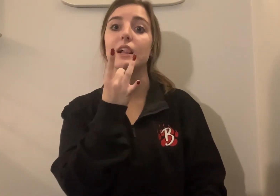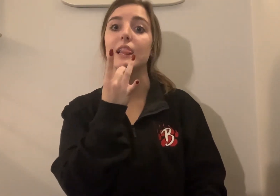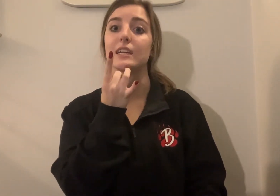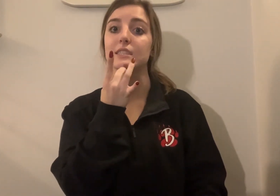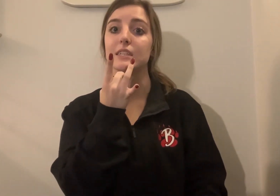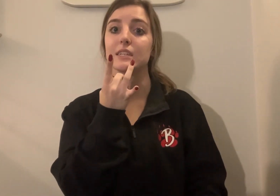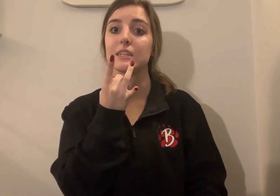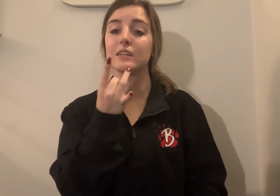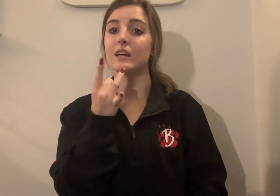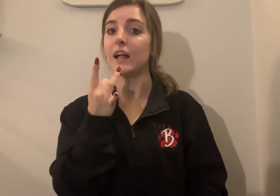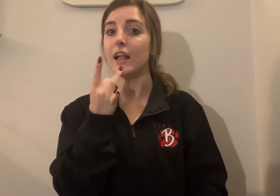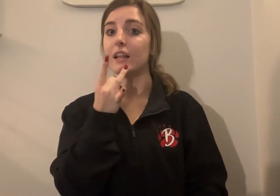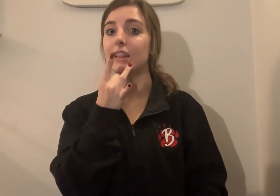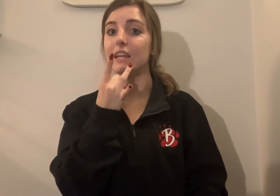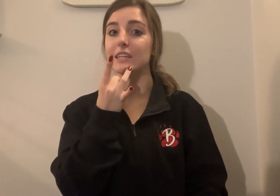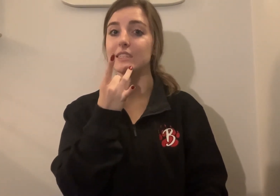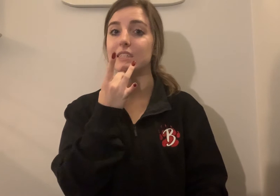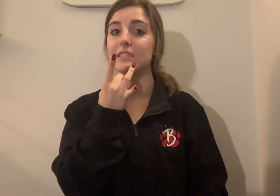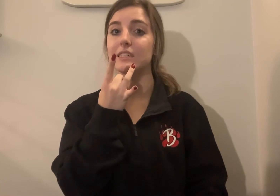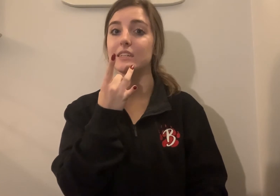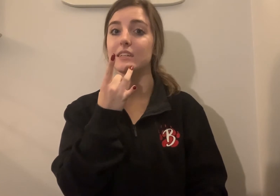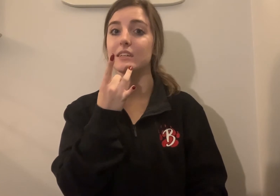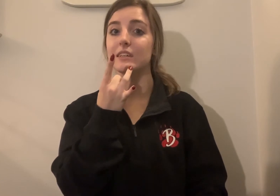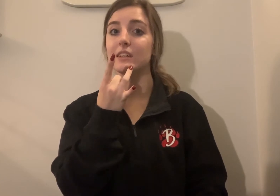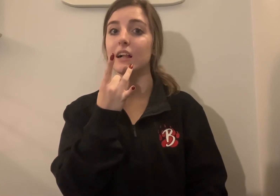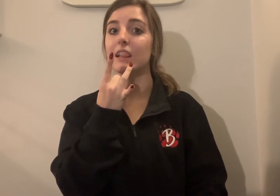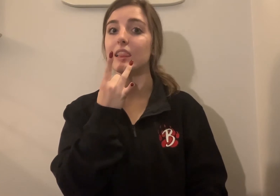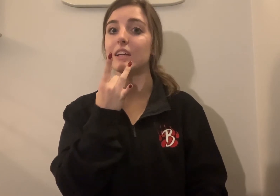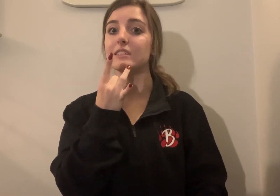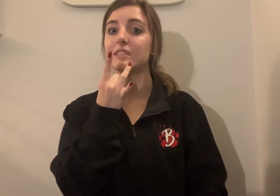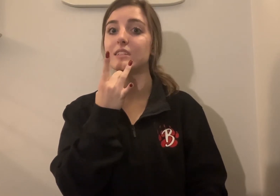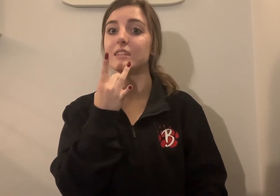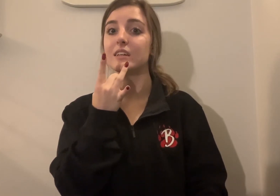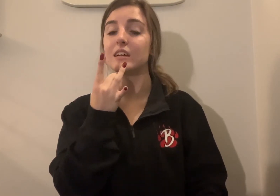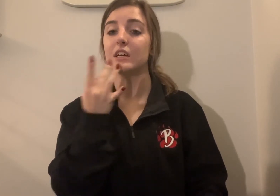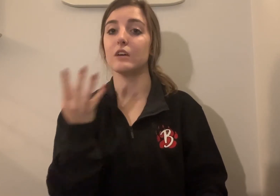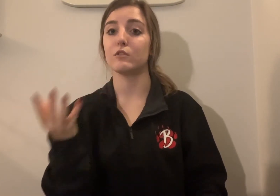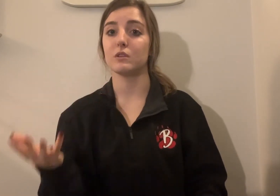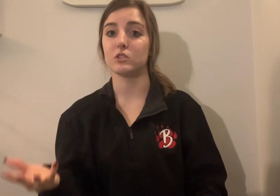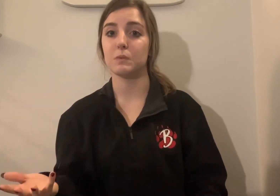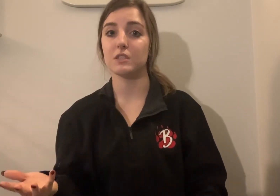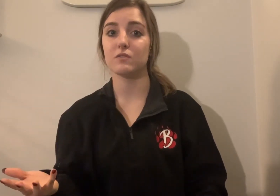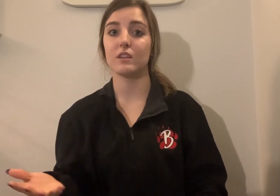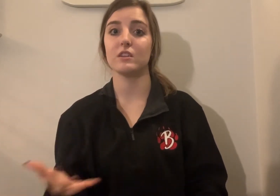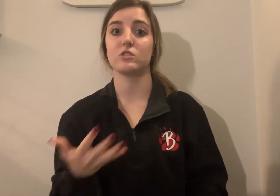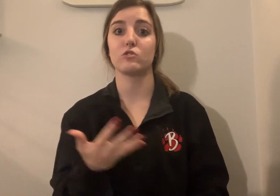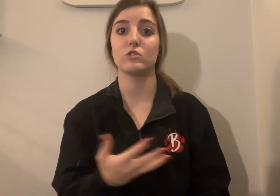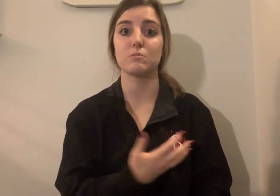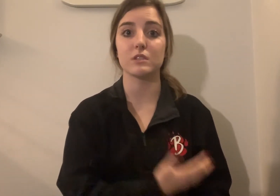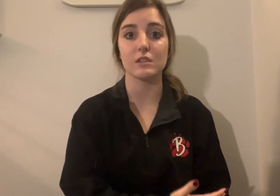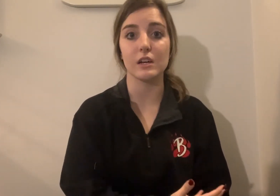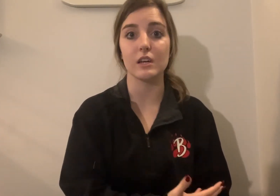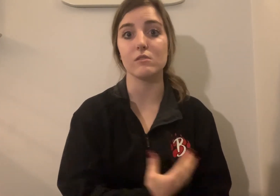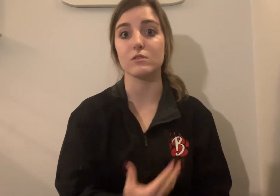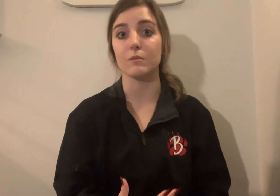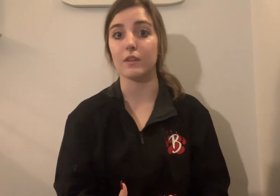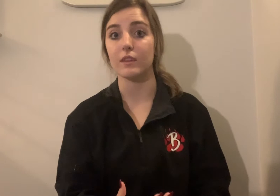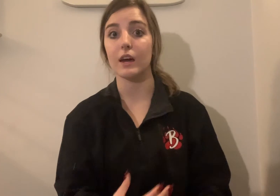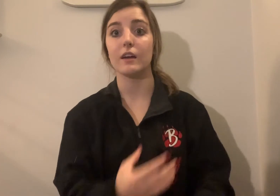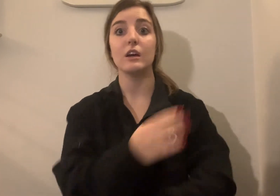Light, light, light. If you want to specify that it's a Christmas light or something like that, you